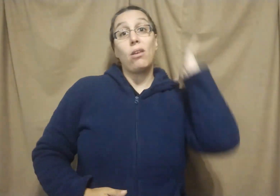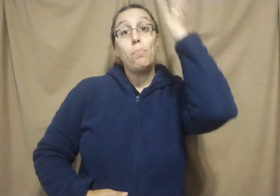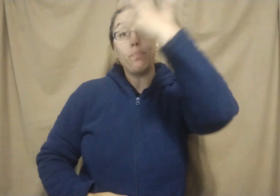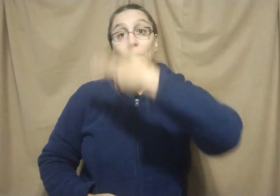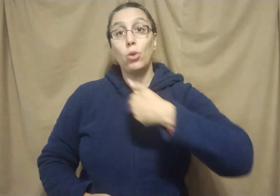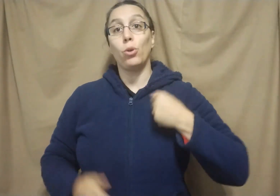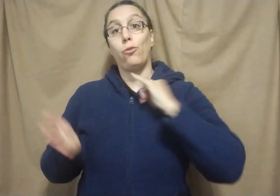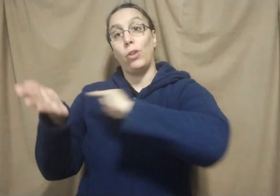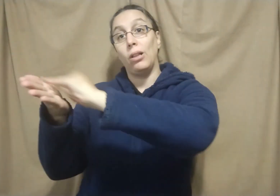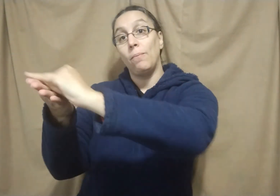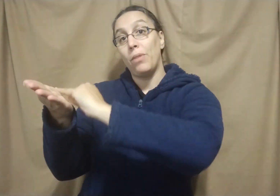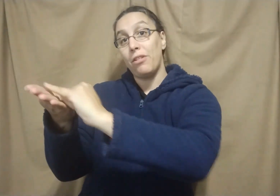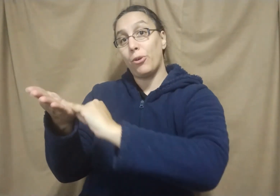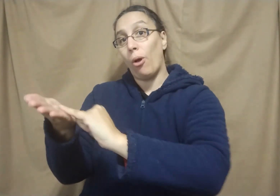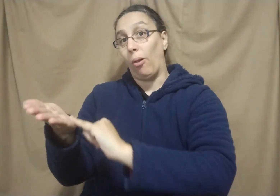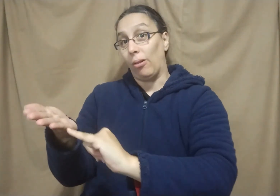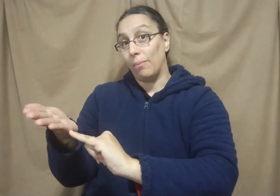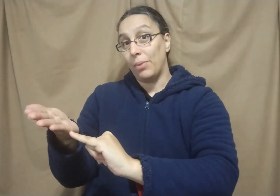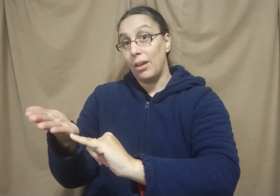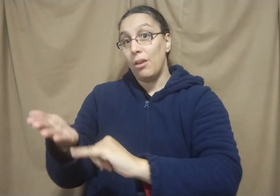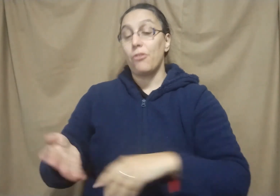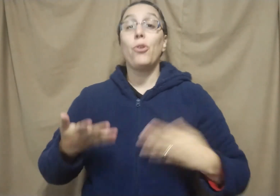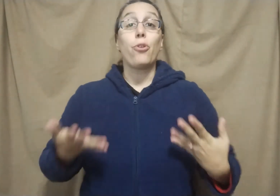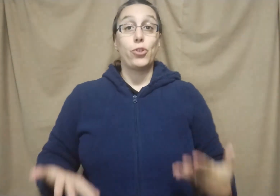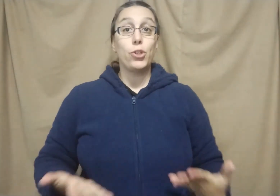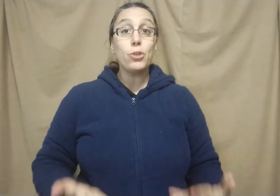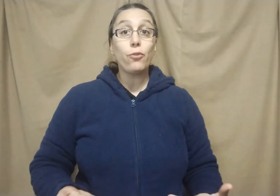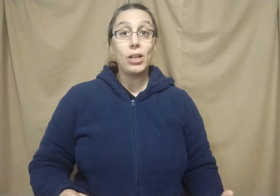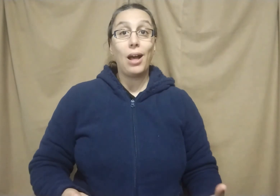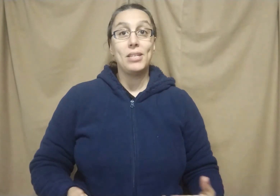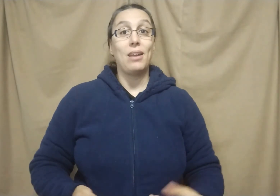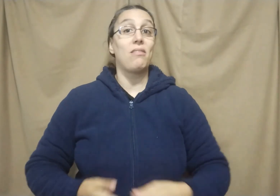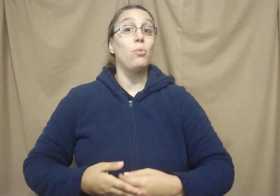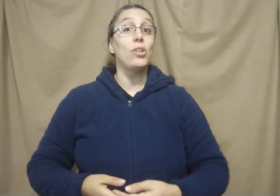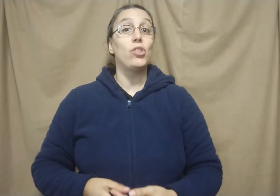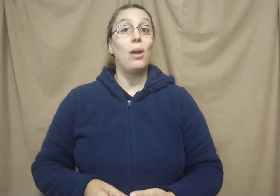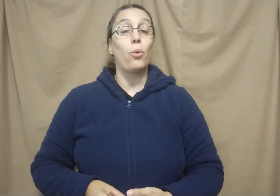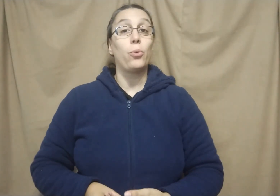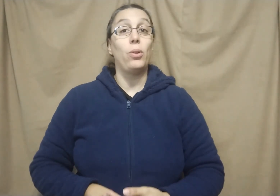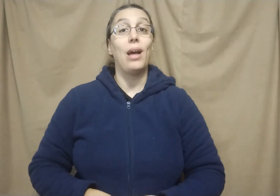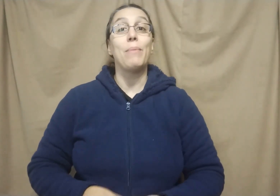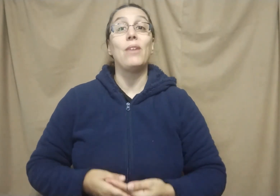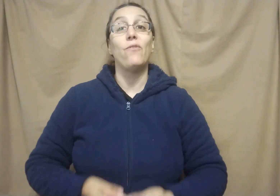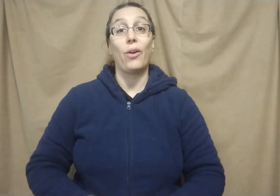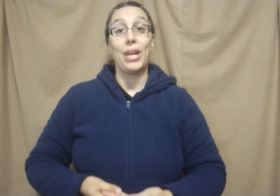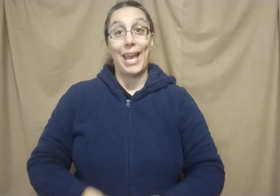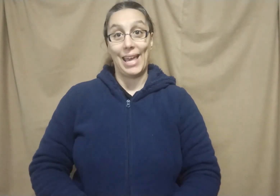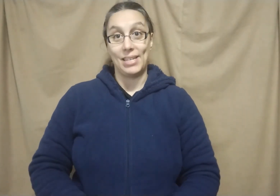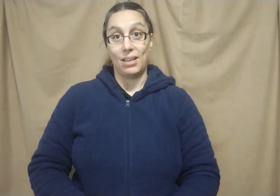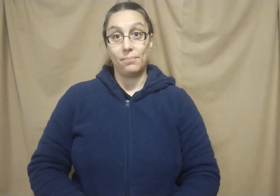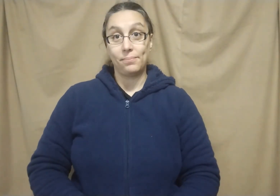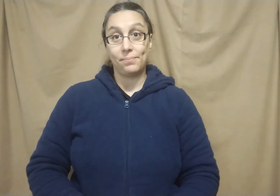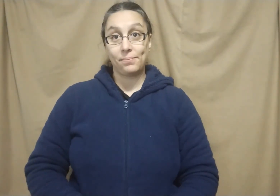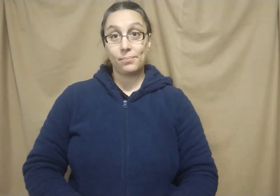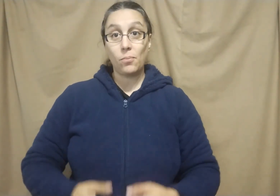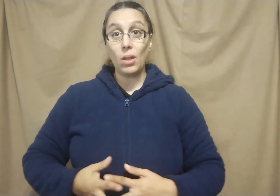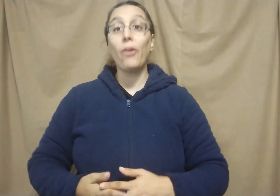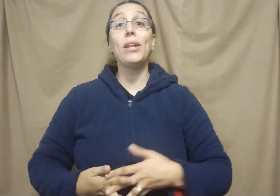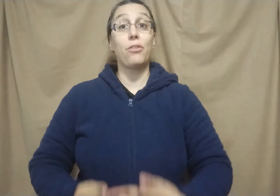a beautiful scroll." So those are 2 different contexts in which that word will come in very handy. All right, let's go